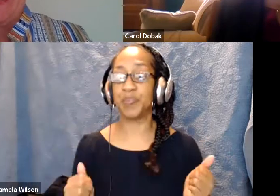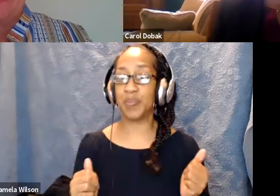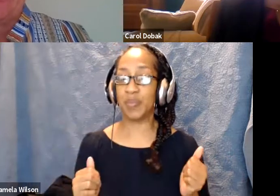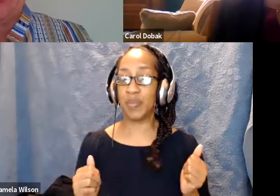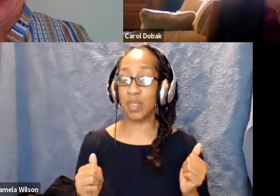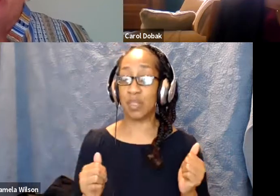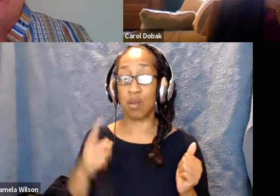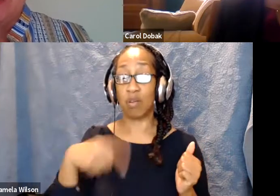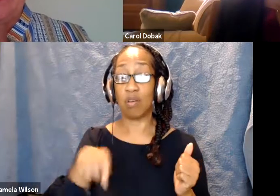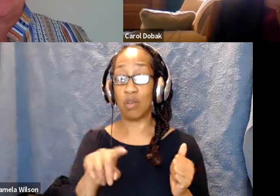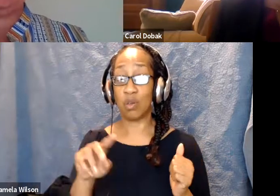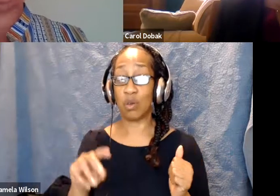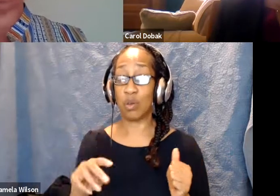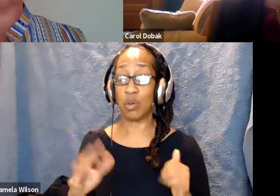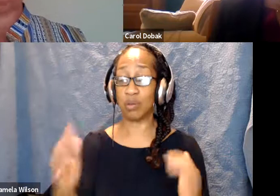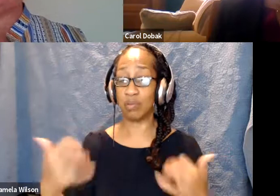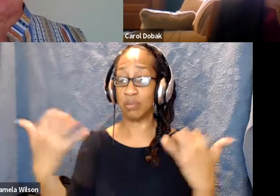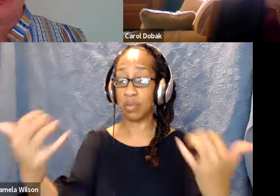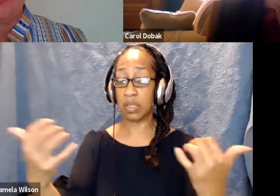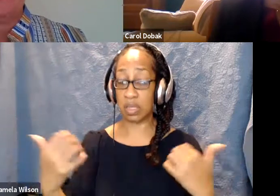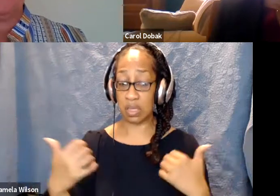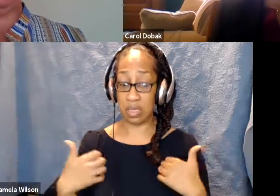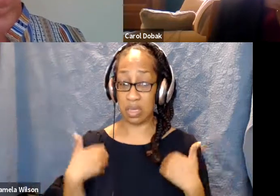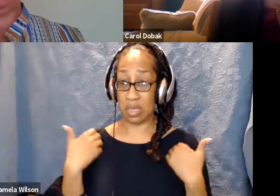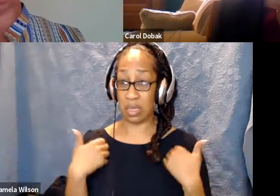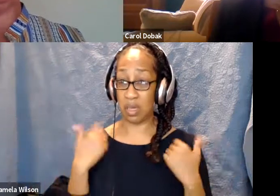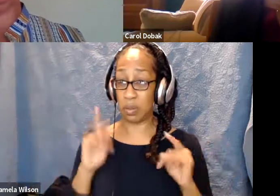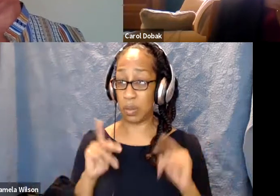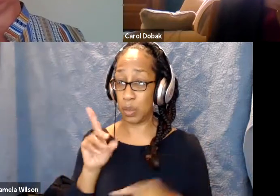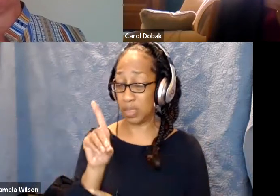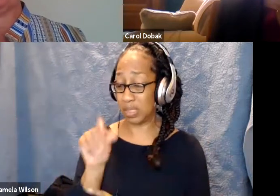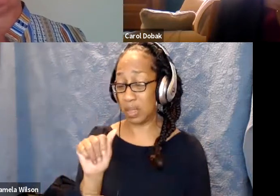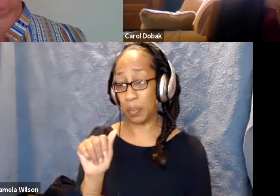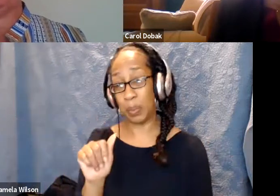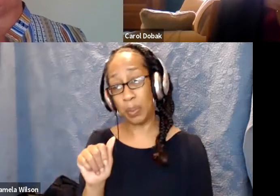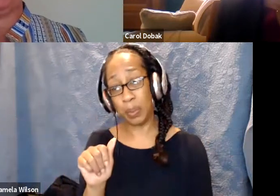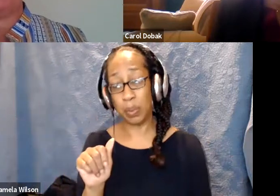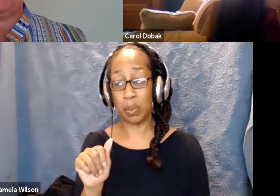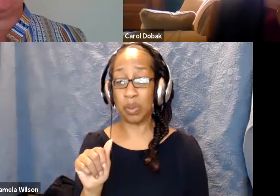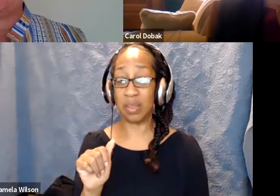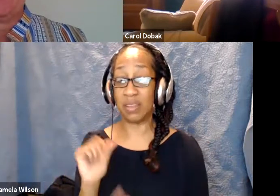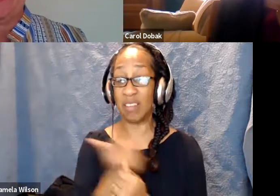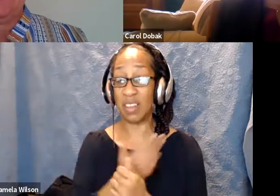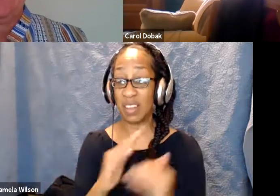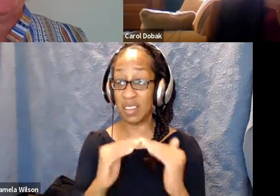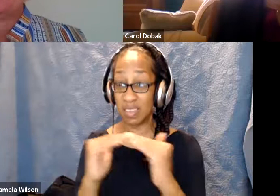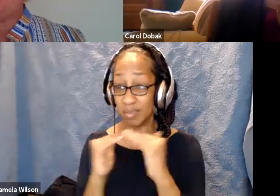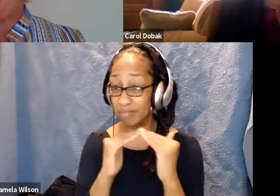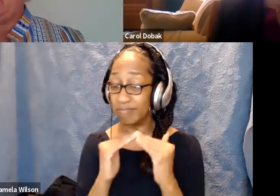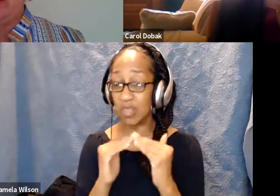audience today that youth with disabilities are disproportionately disadvantaged when it comes to competitive integrated